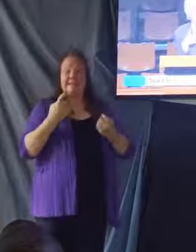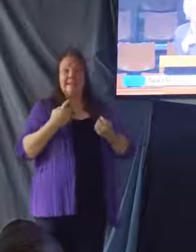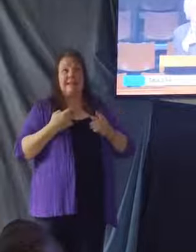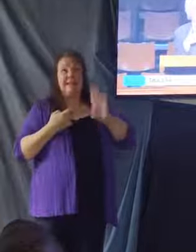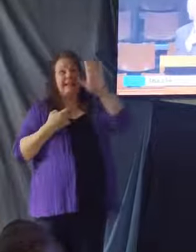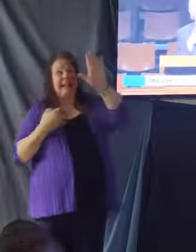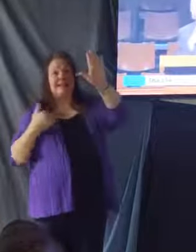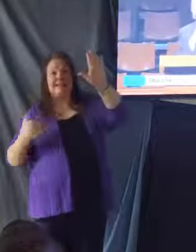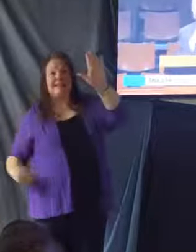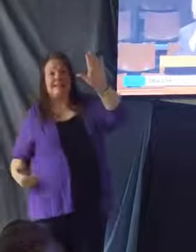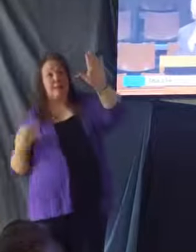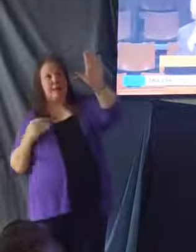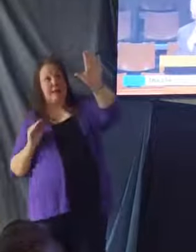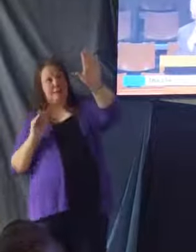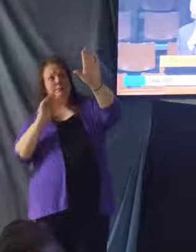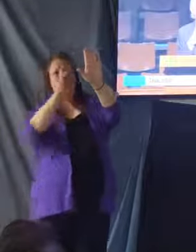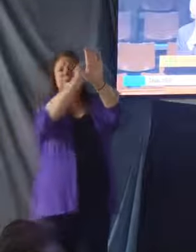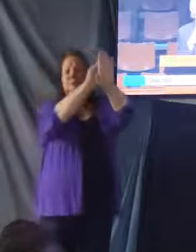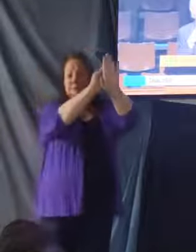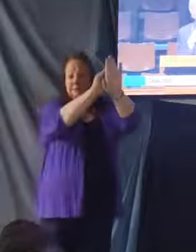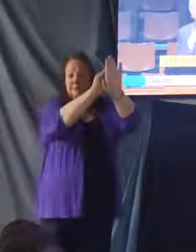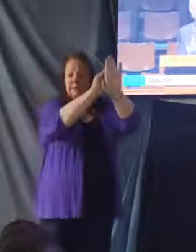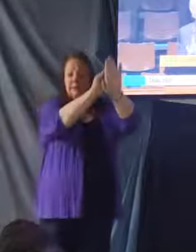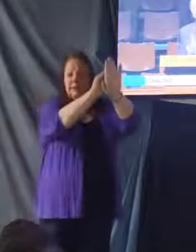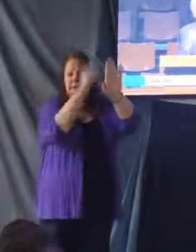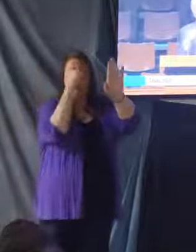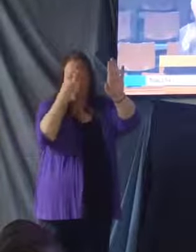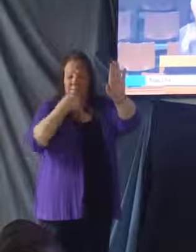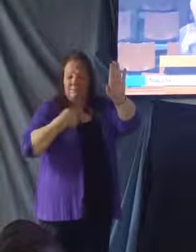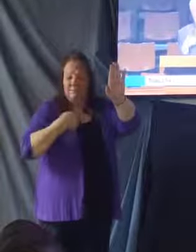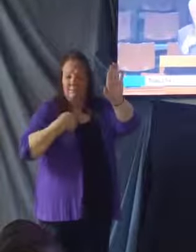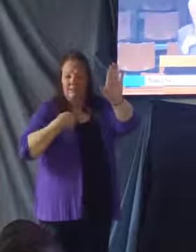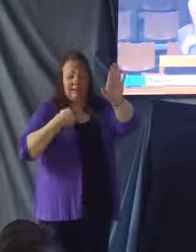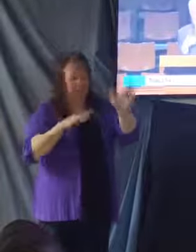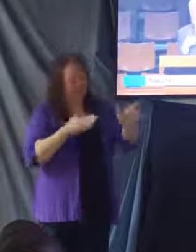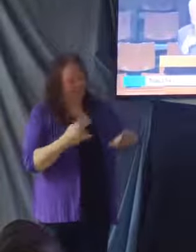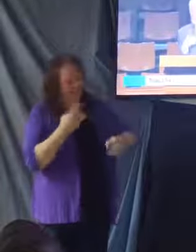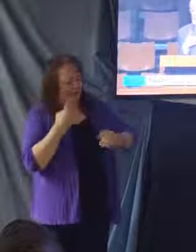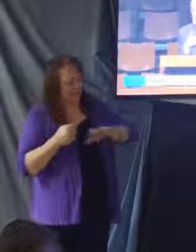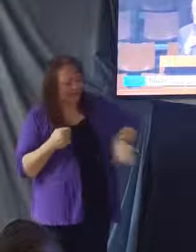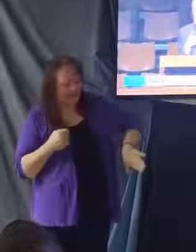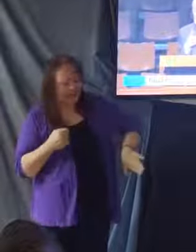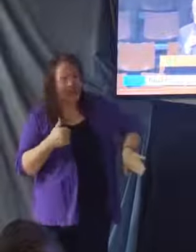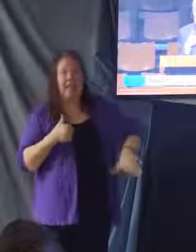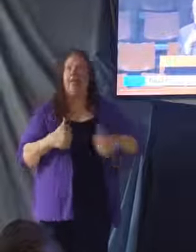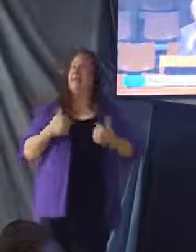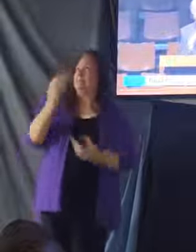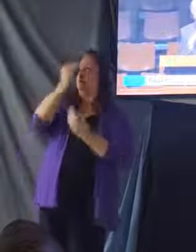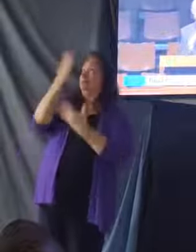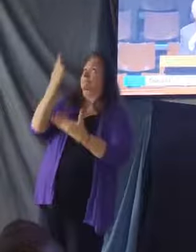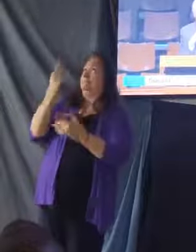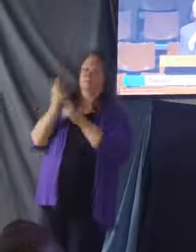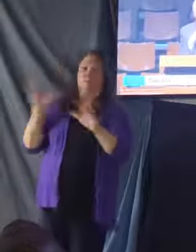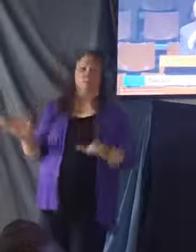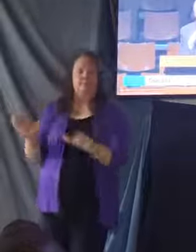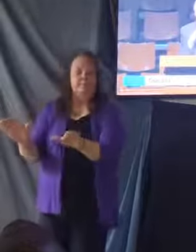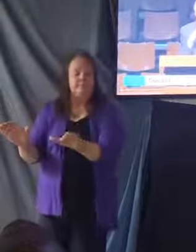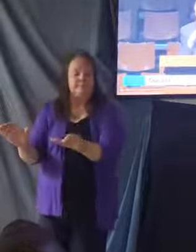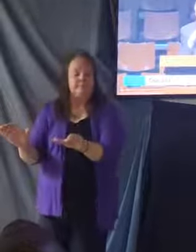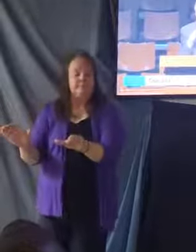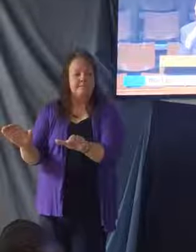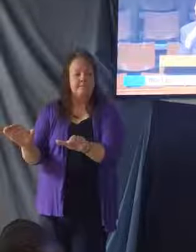in his own body on the cross, so he might die to sin and live to righteousness. You cannot